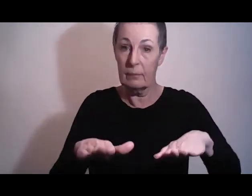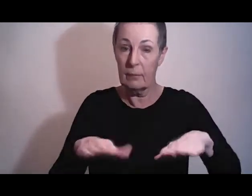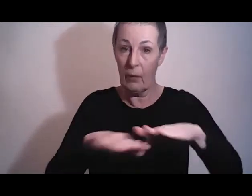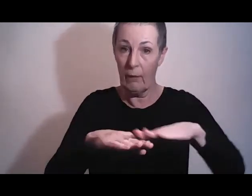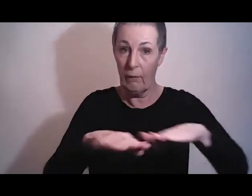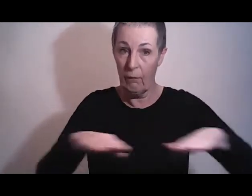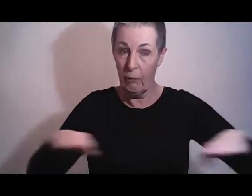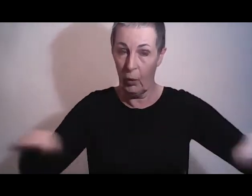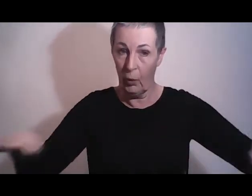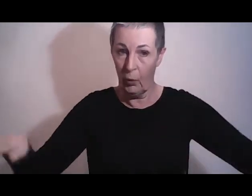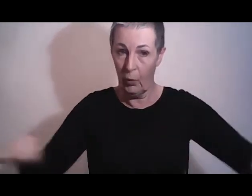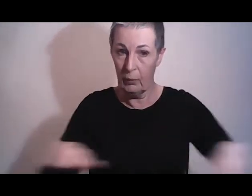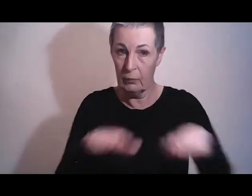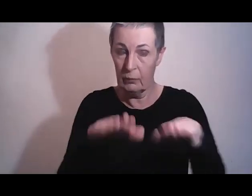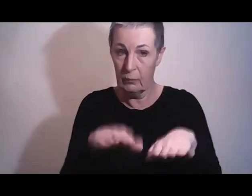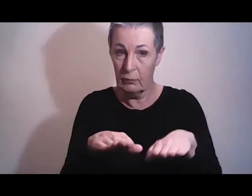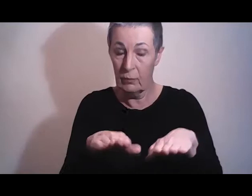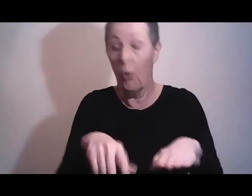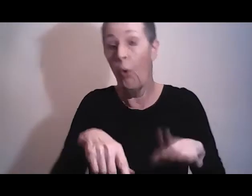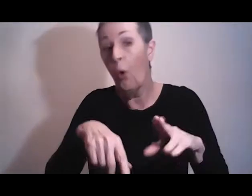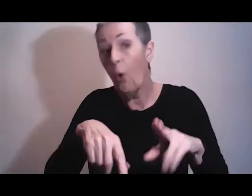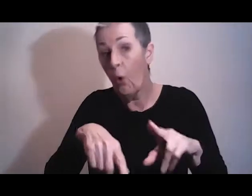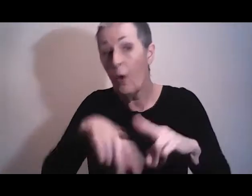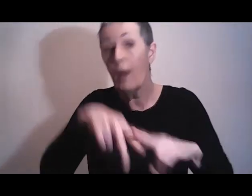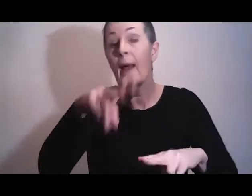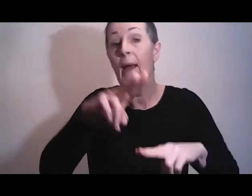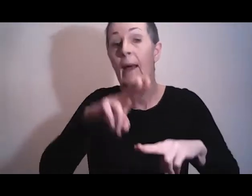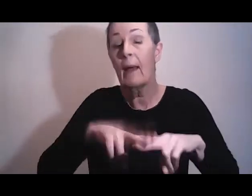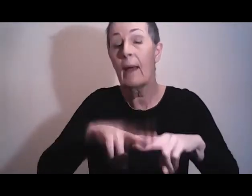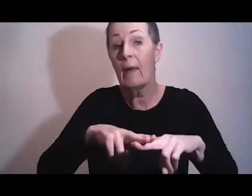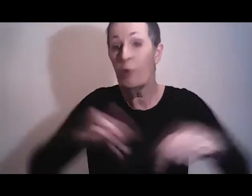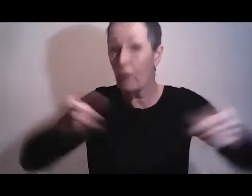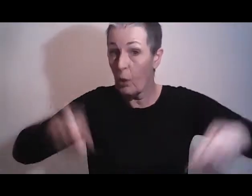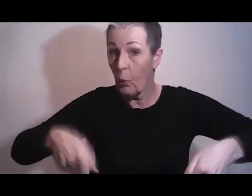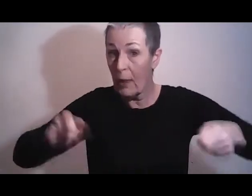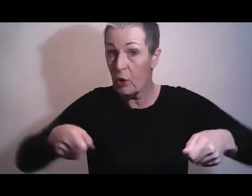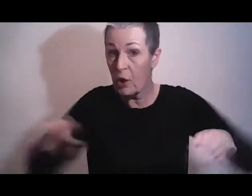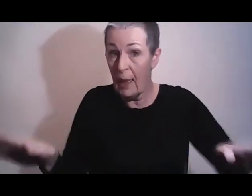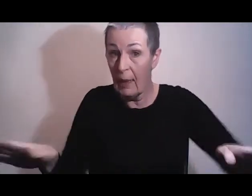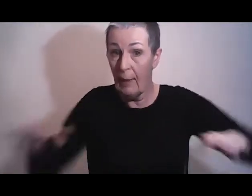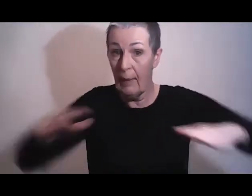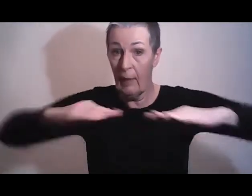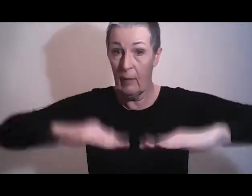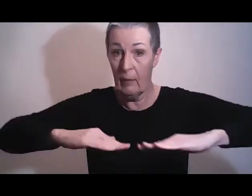that imagine roots growing from your soles of your feet like a tree.